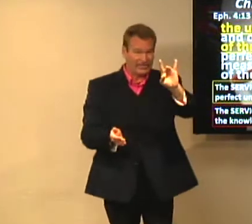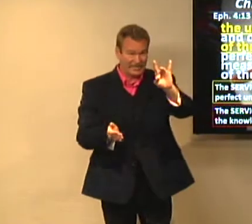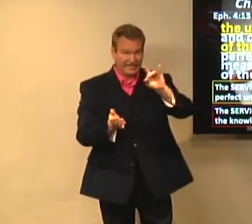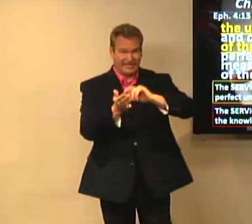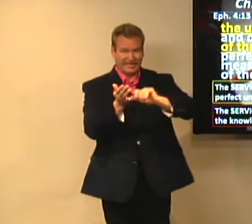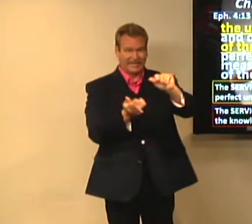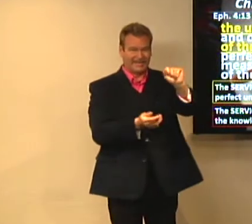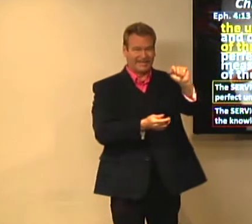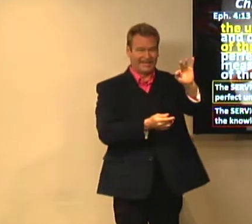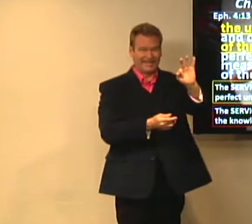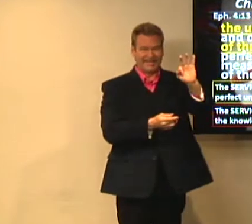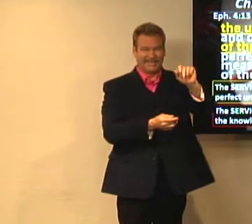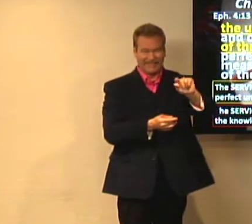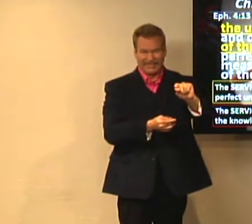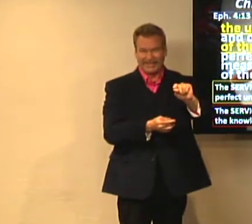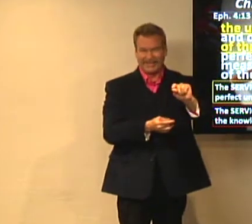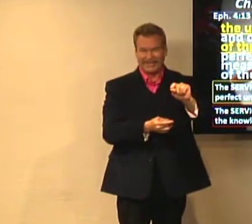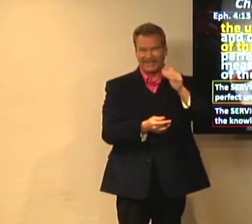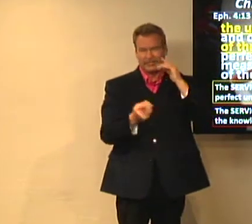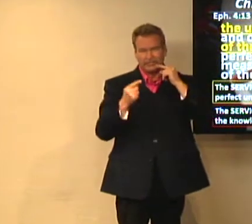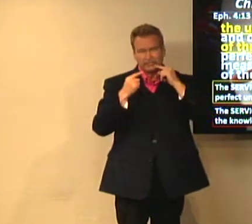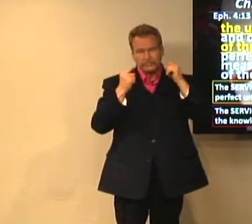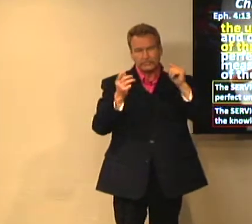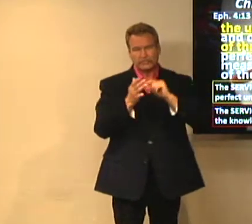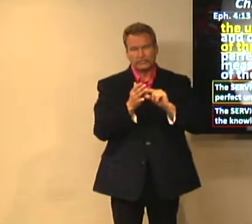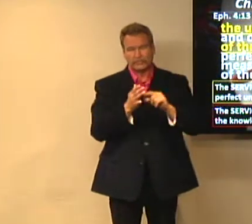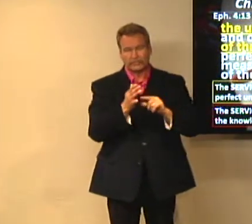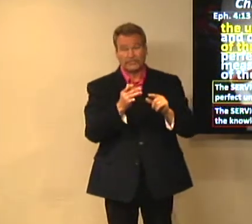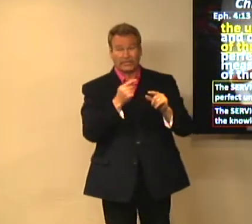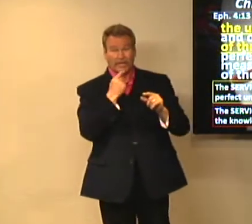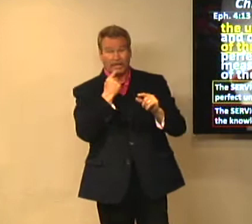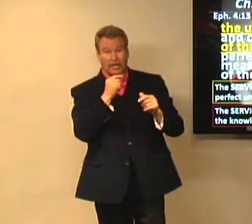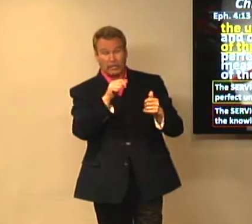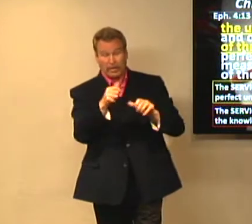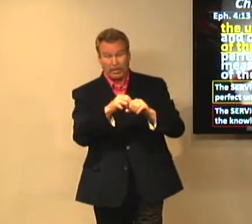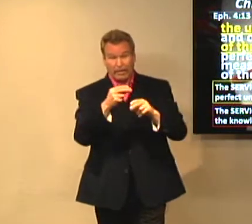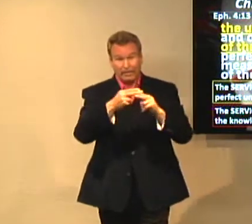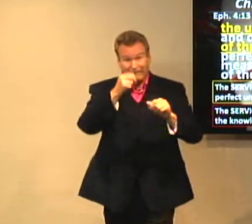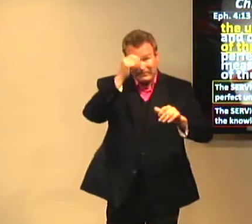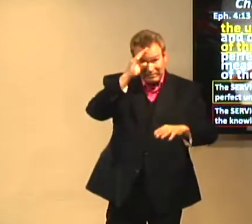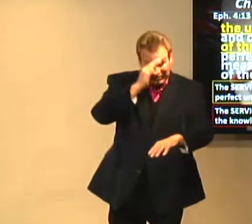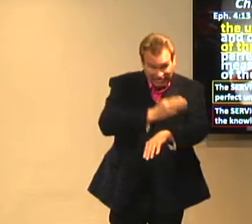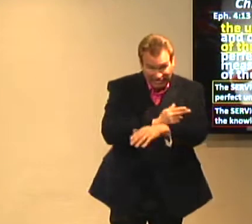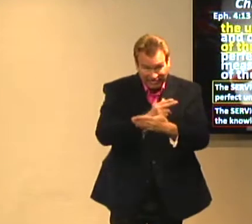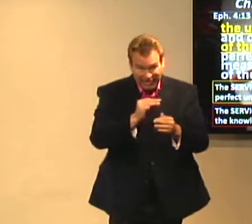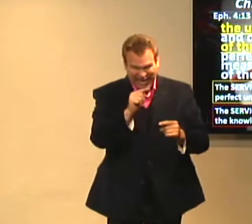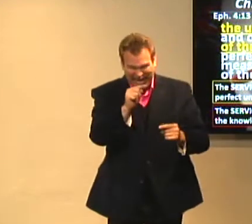Now we know in Matthew that it says, very, very famous verse that it says,